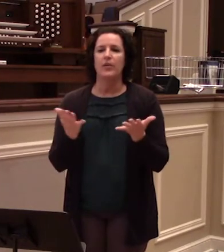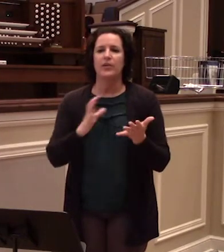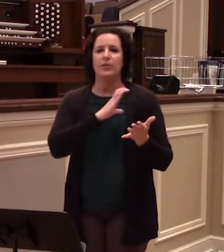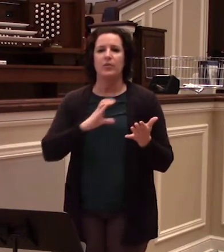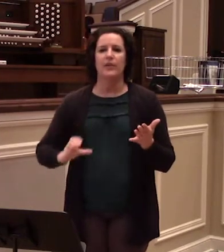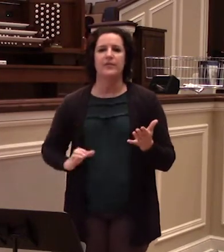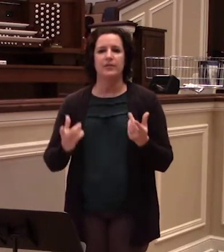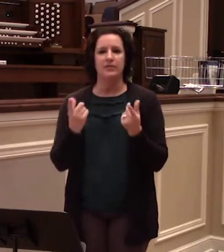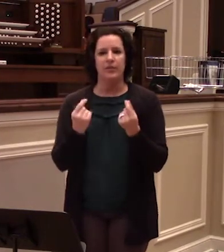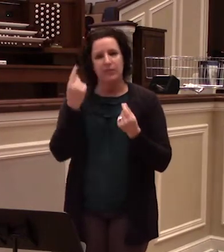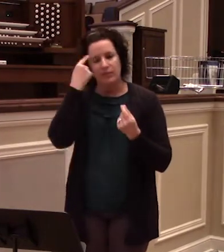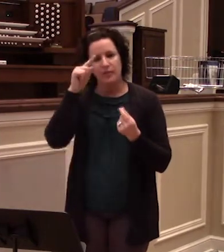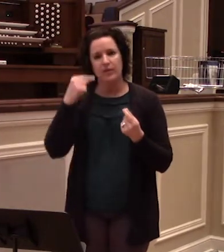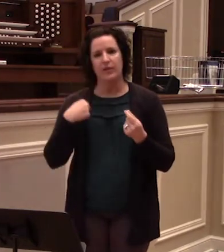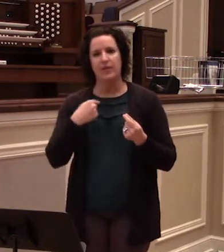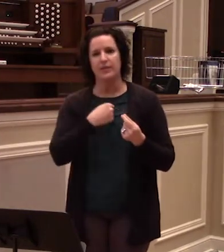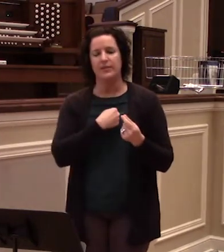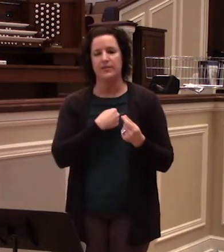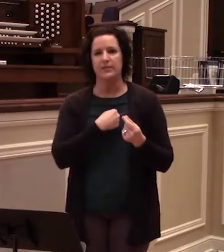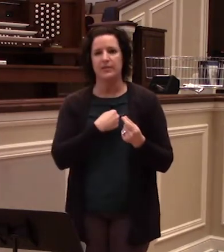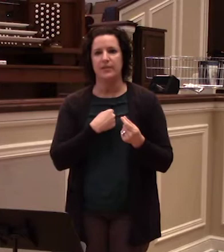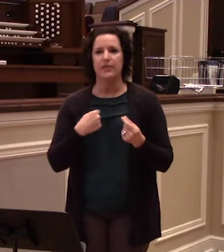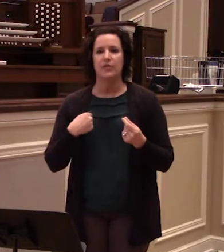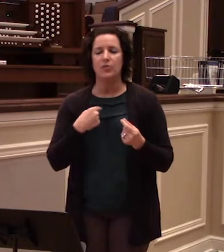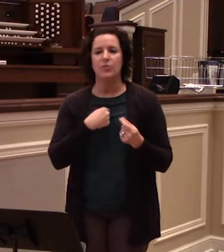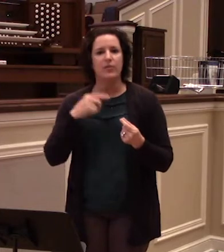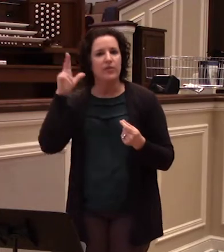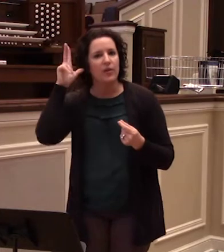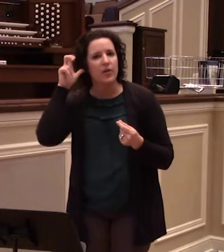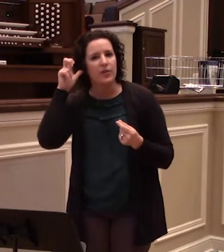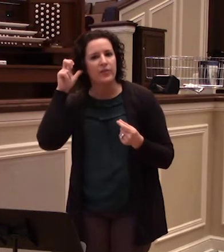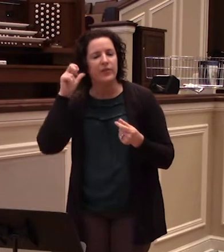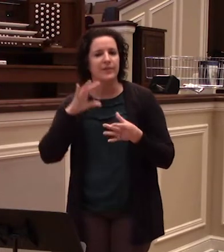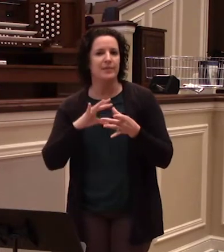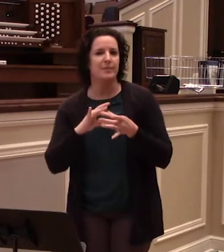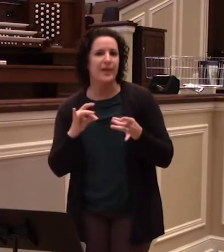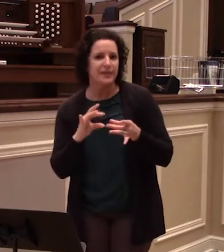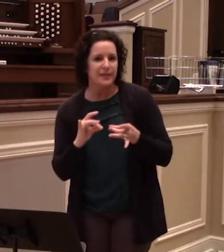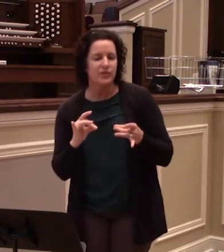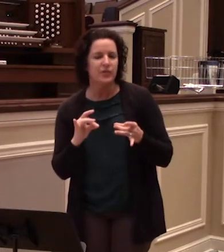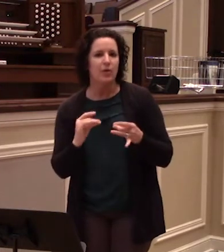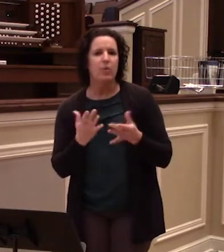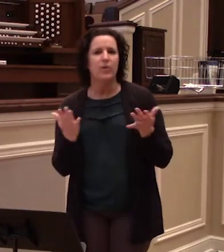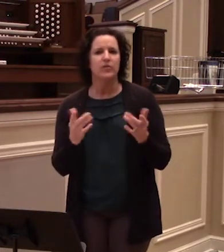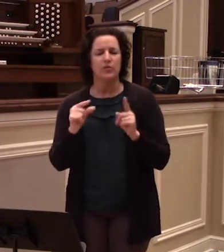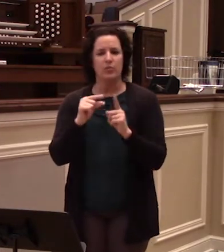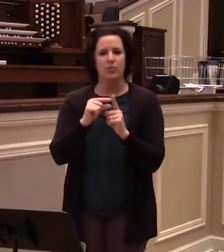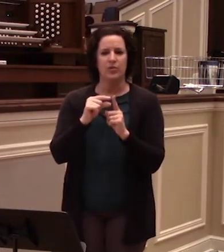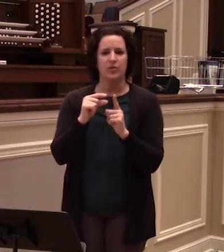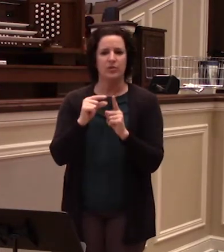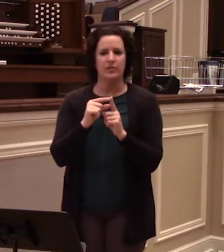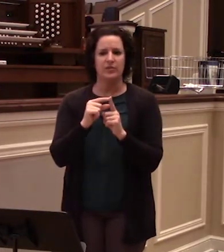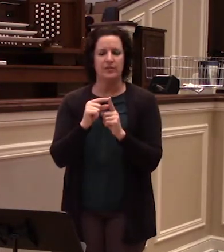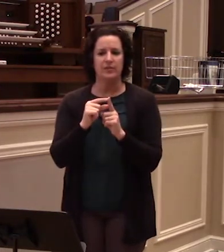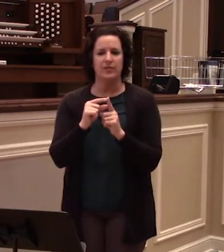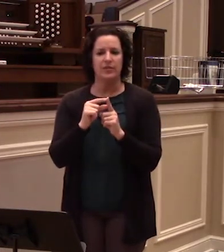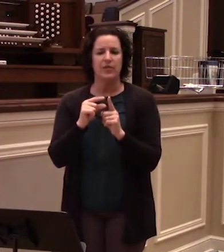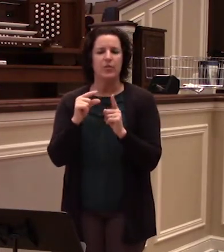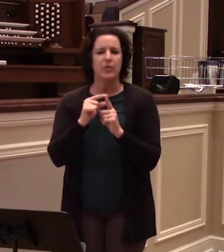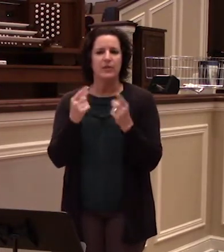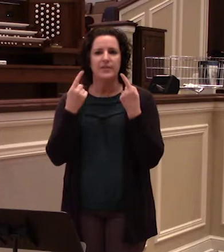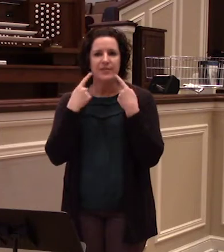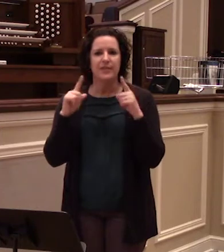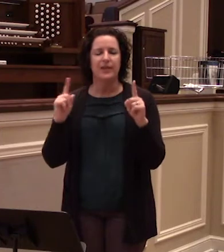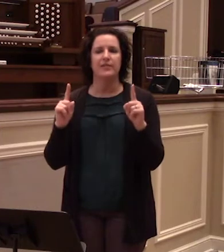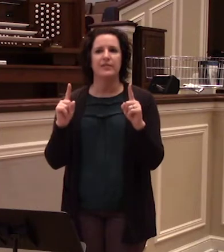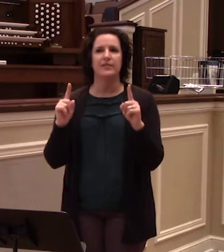us. As we already heard this message, what is the word? What is the word that's announced in the coming of